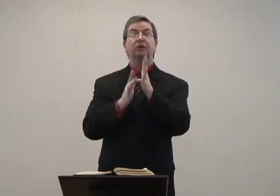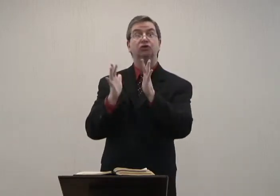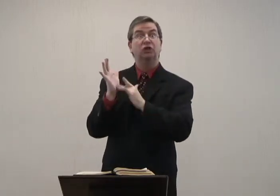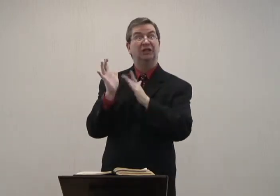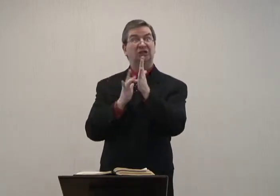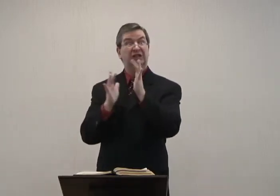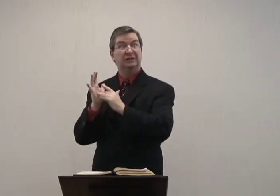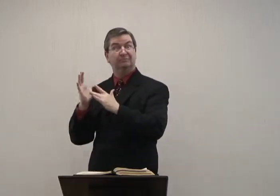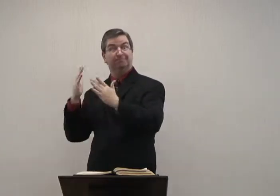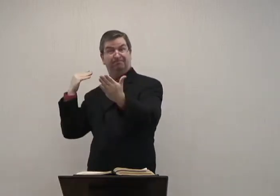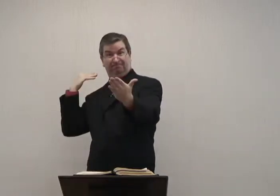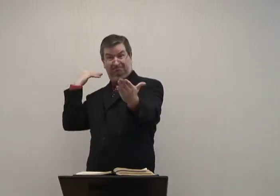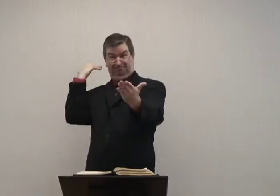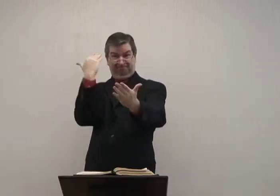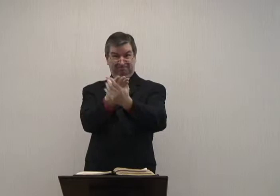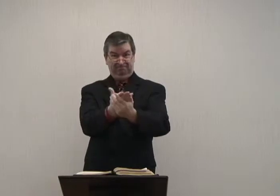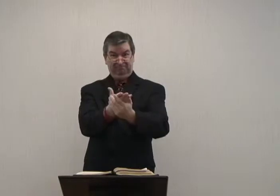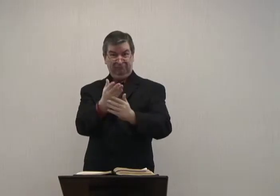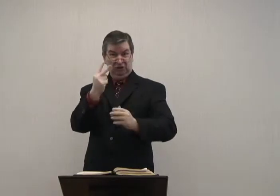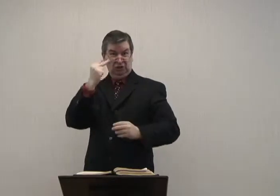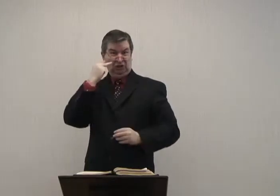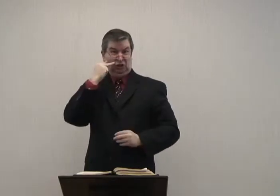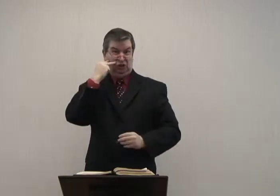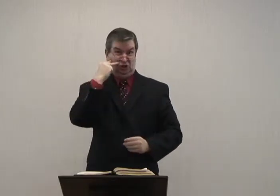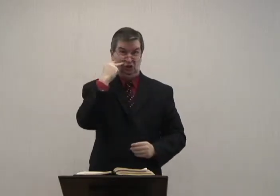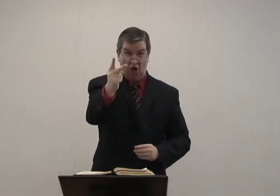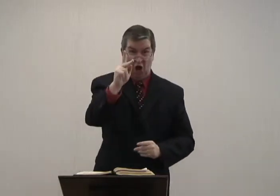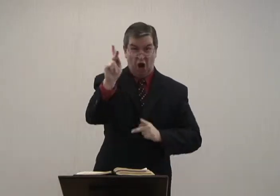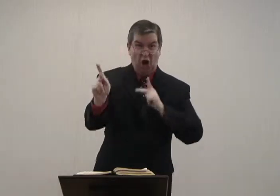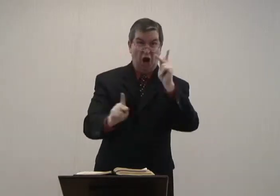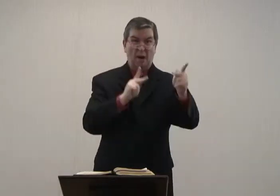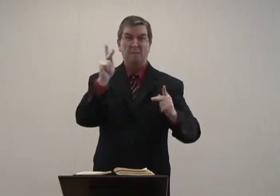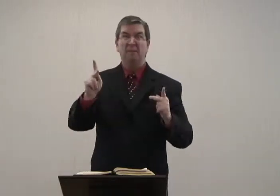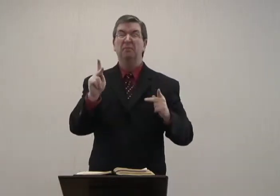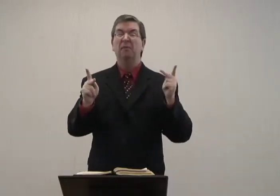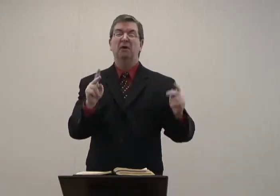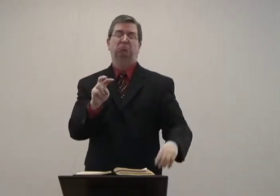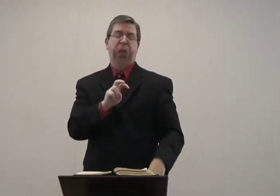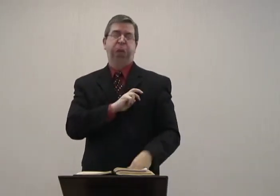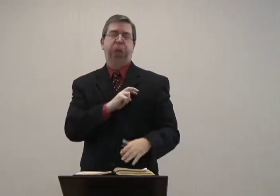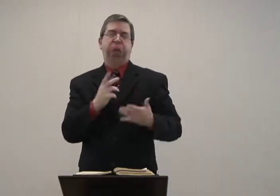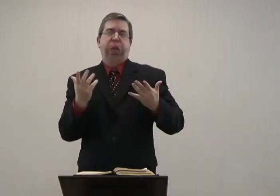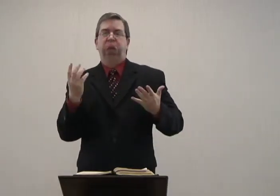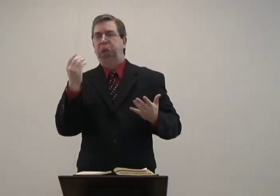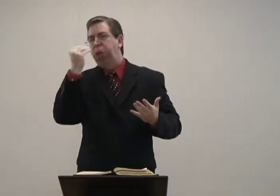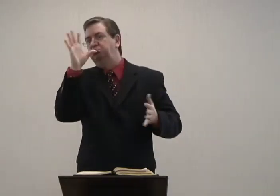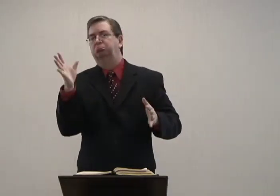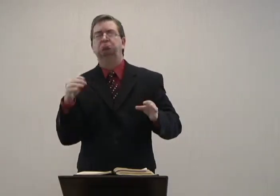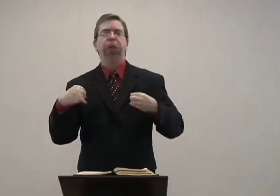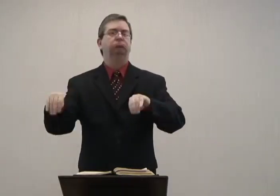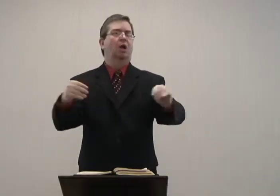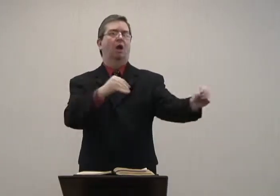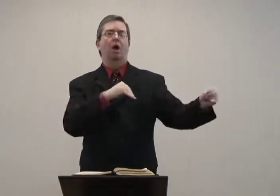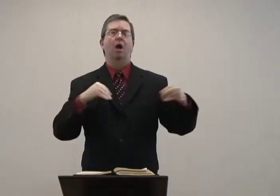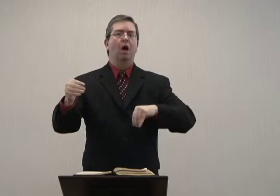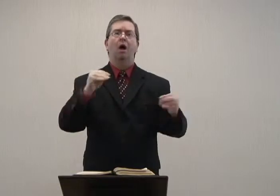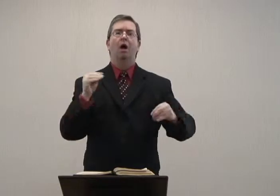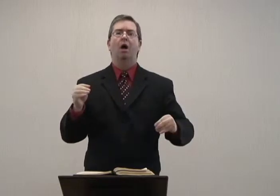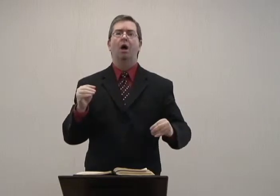People thought it was no big deal. When Jesus arrived, he saw the people. They were hard-hearted. They didn't care.